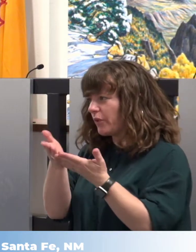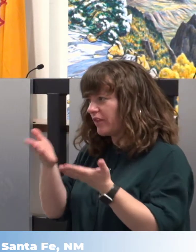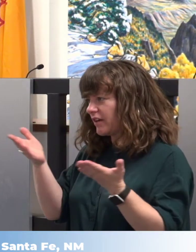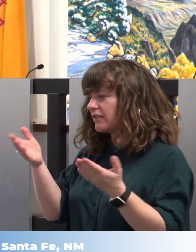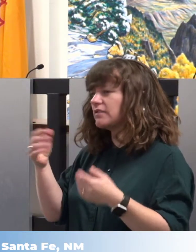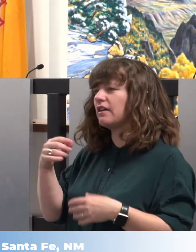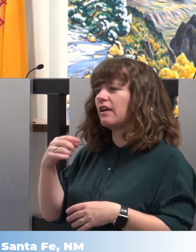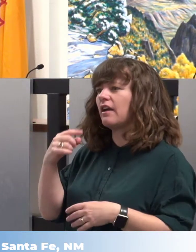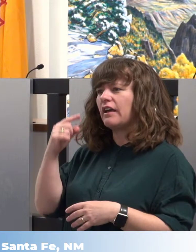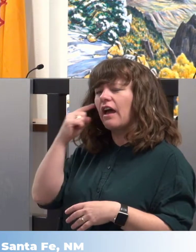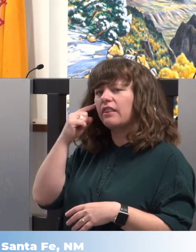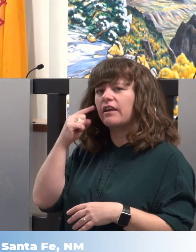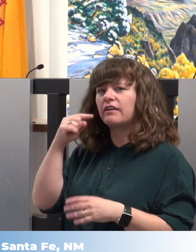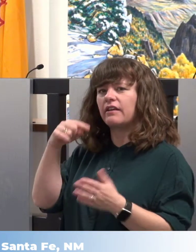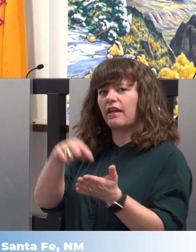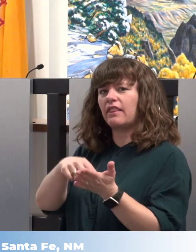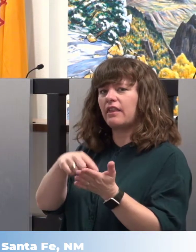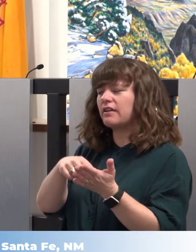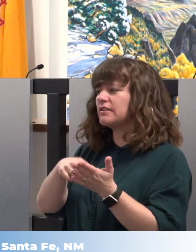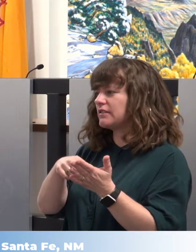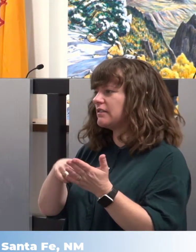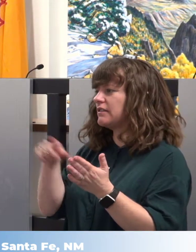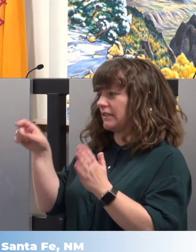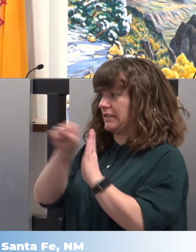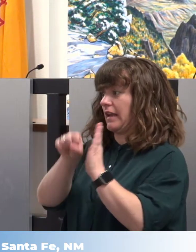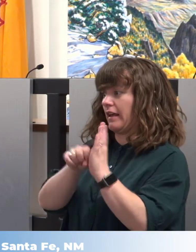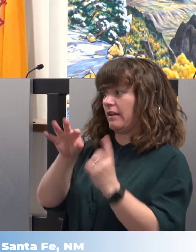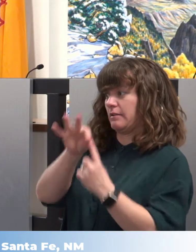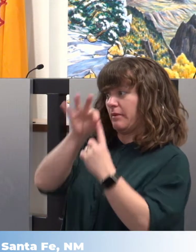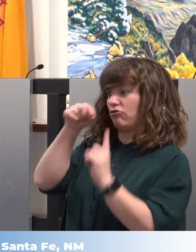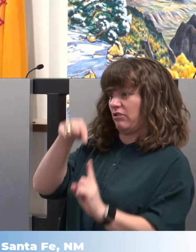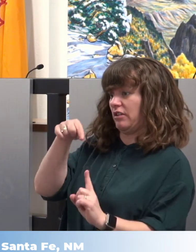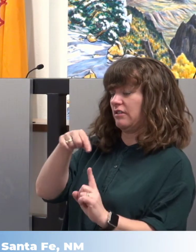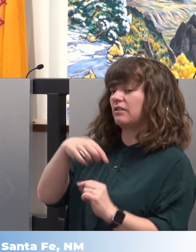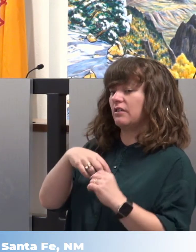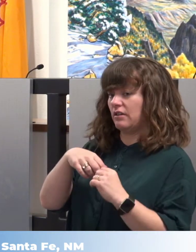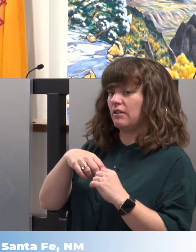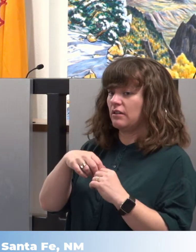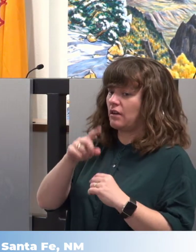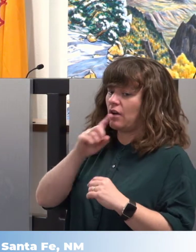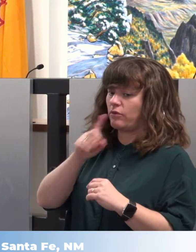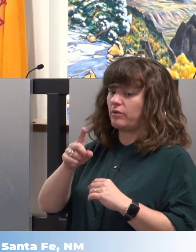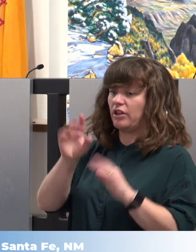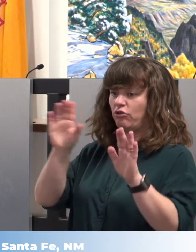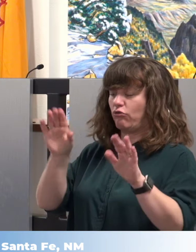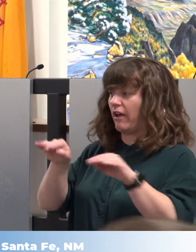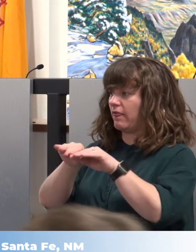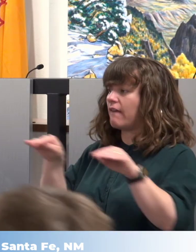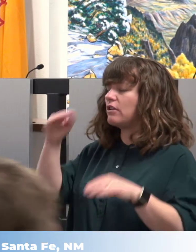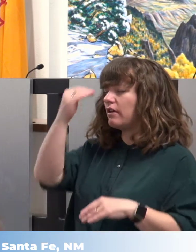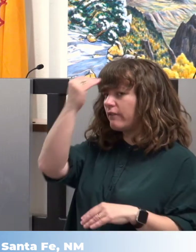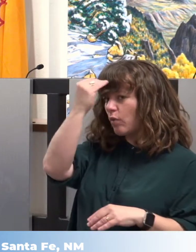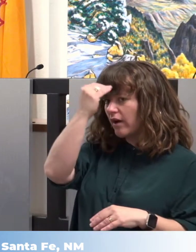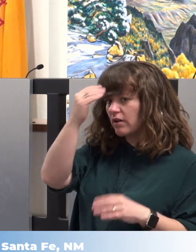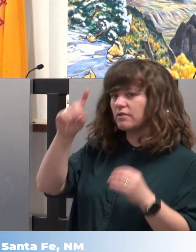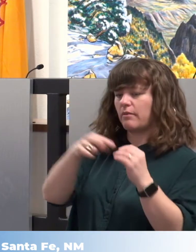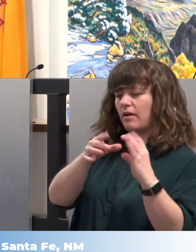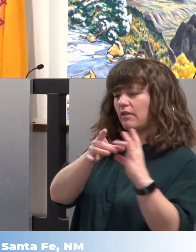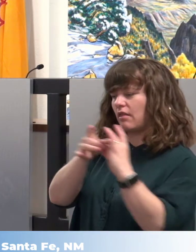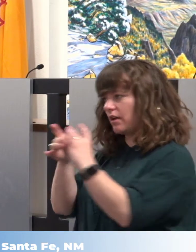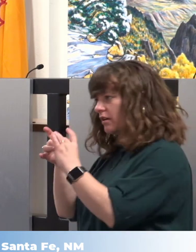I'm pretty sure in this state especially I think there's a really great level of awareness about the linkage between